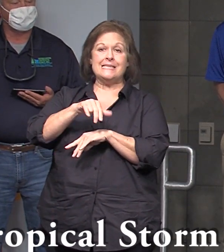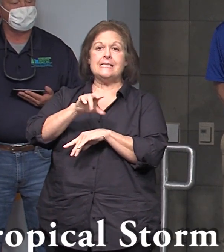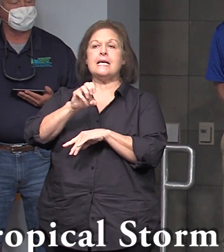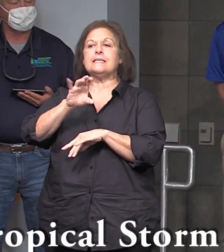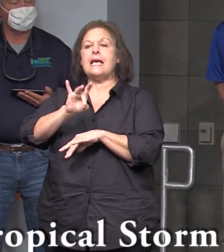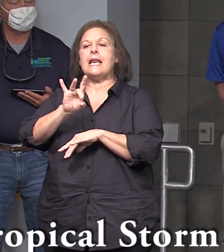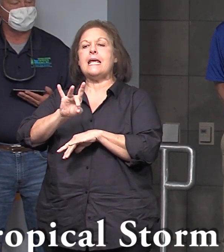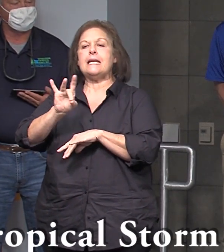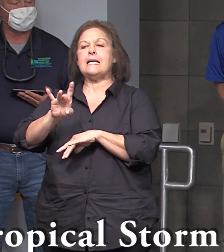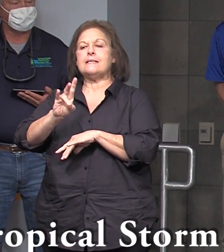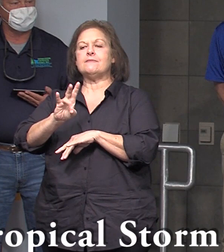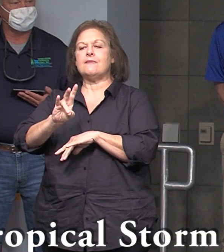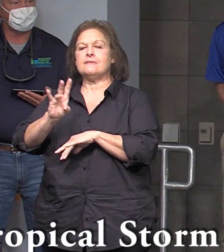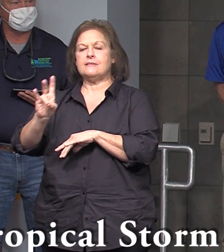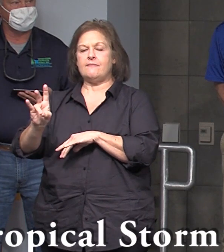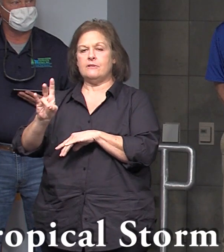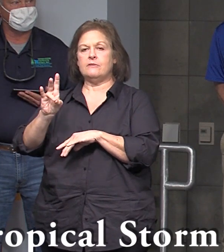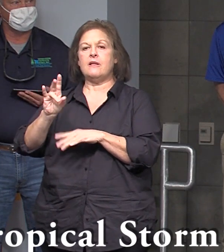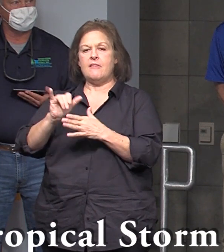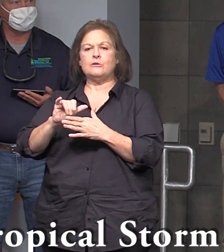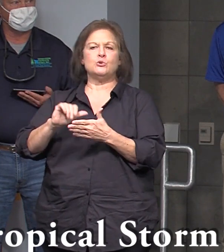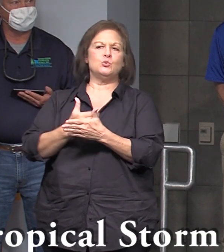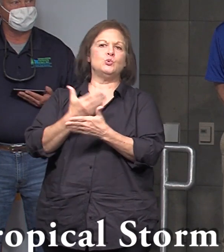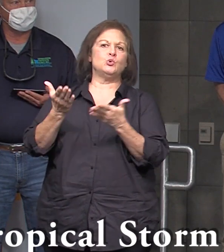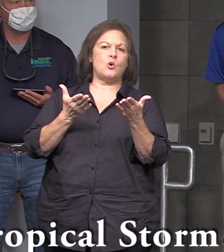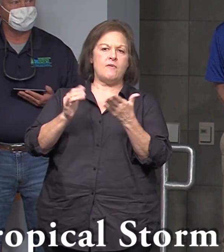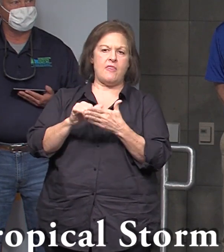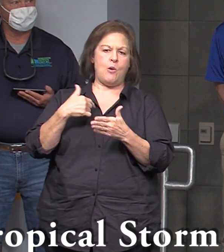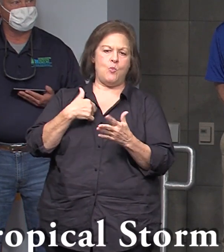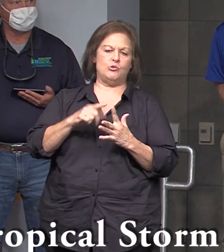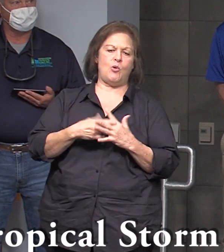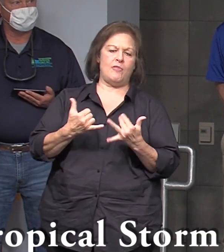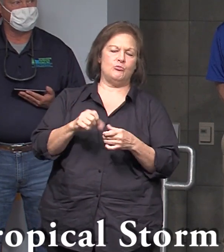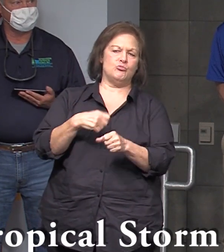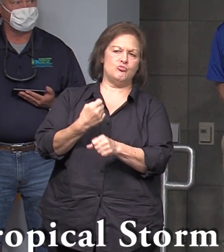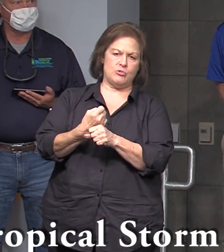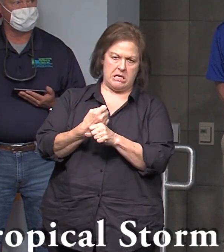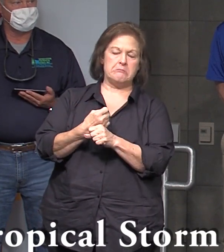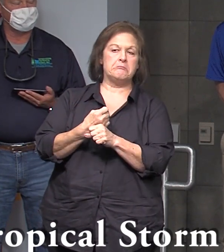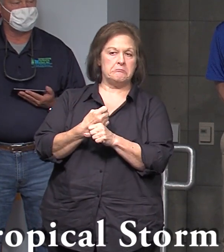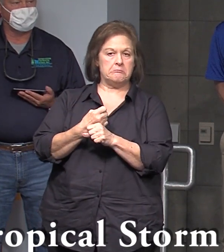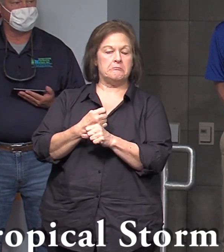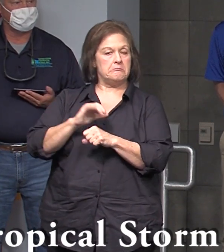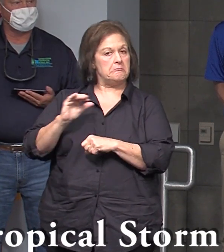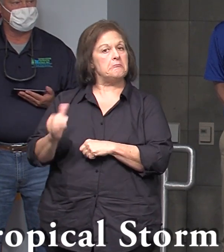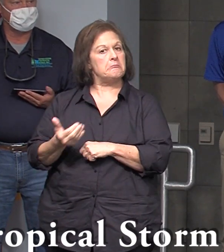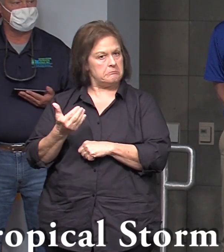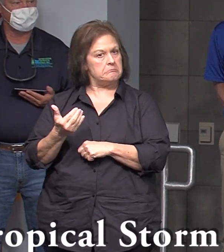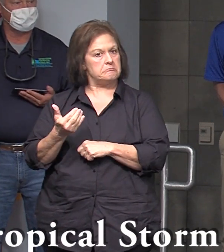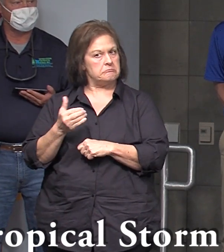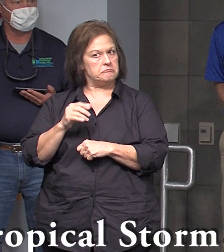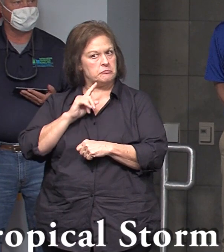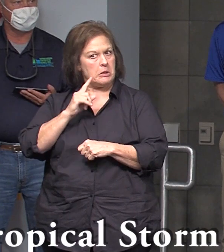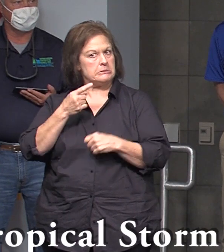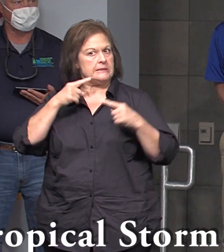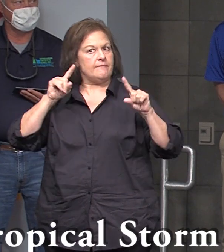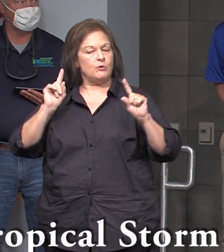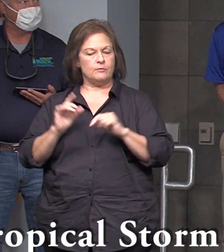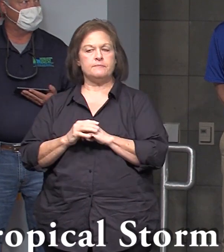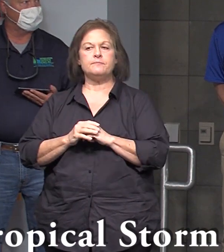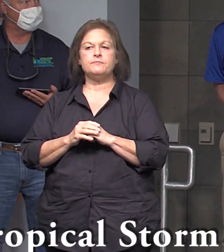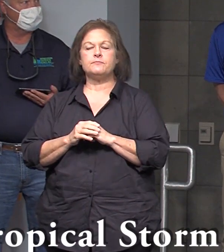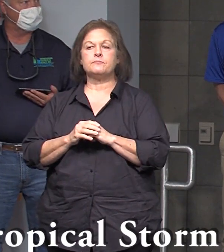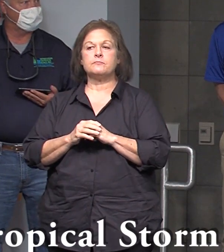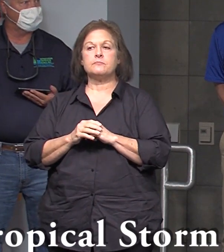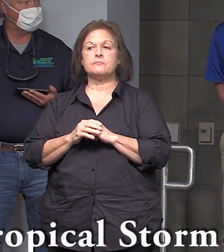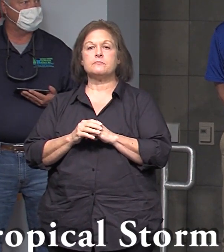to 888-777, which is a new service that we started this year and seems to be extremely successful. So we're